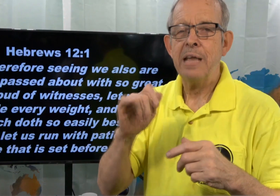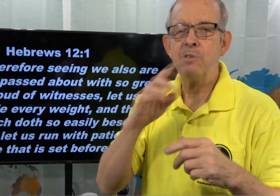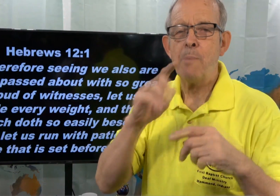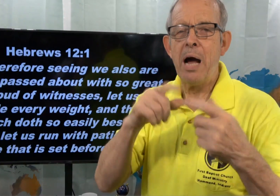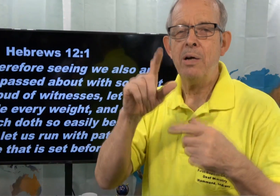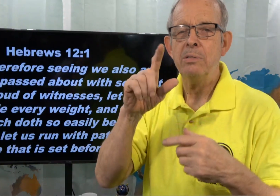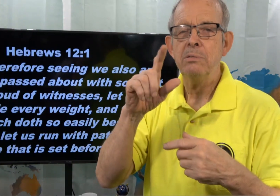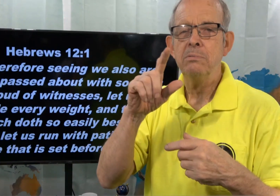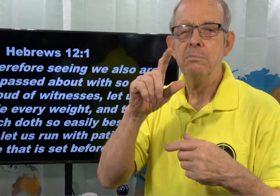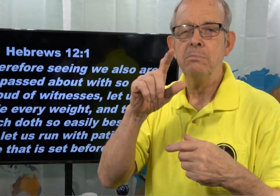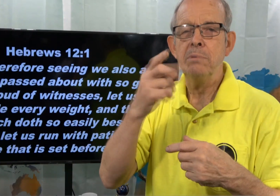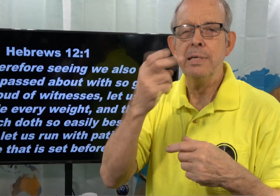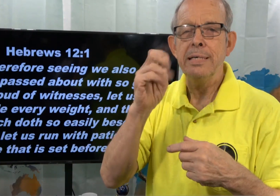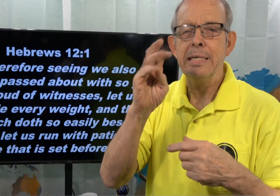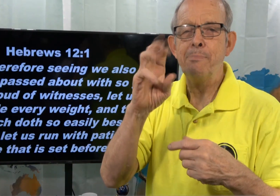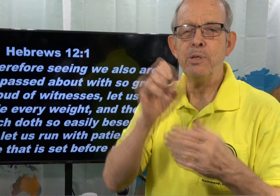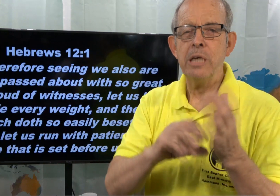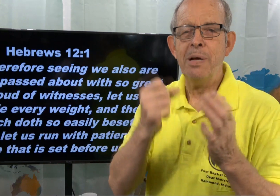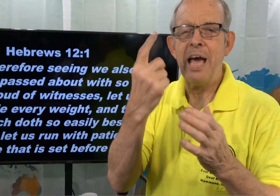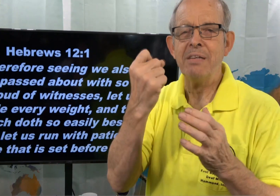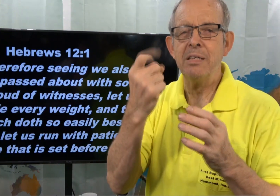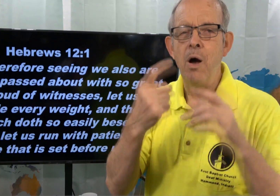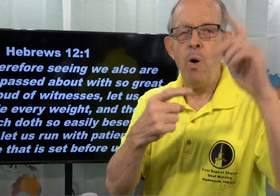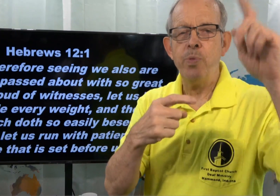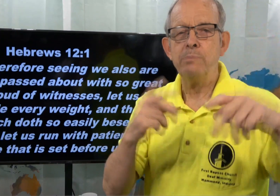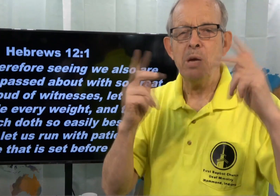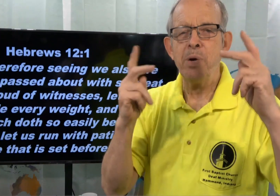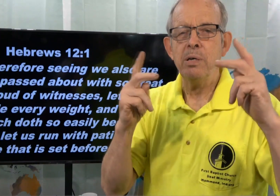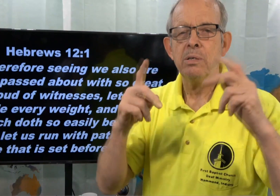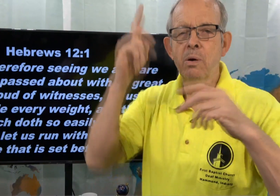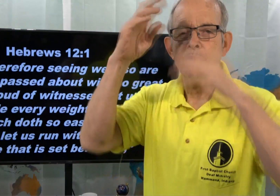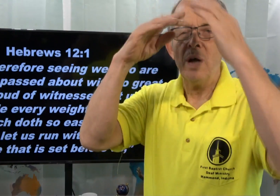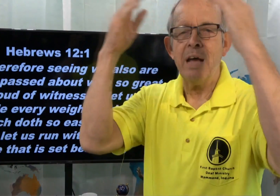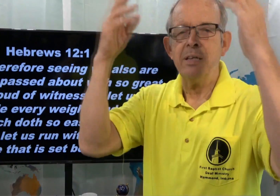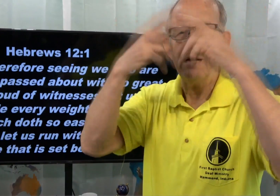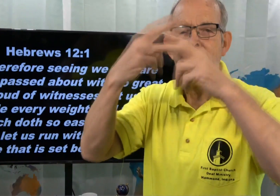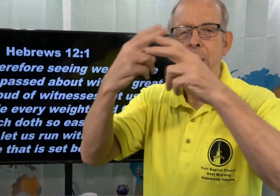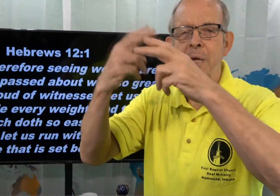That's about Hebrews 11, all those people go to heaven.